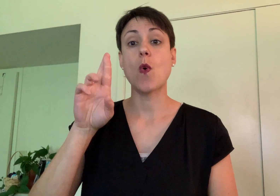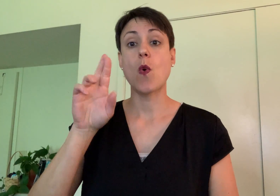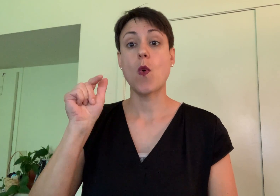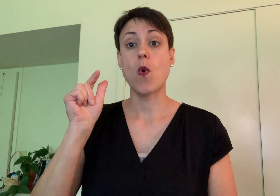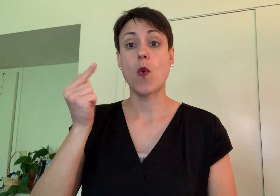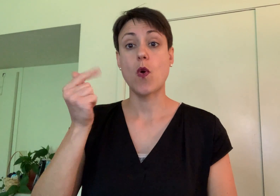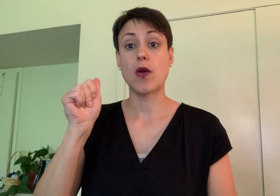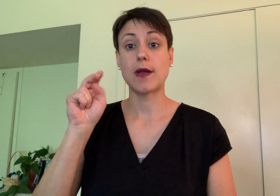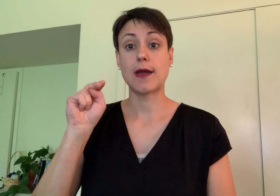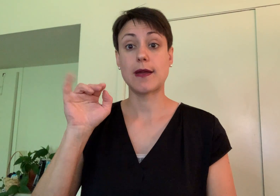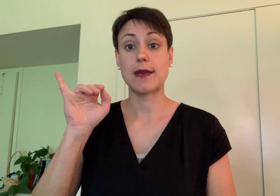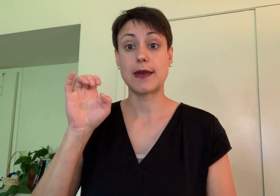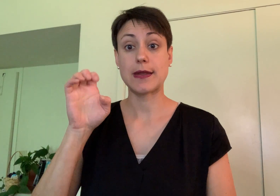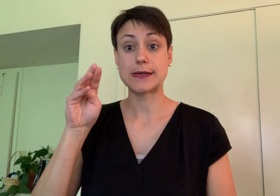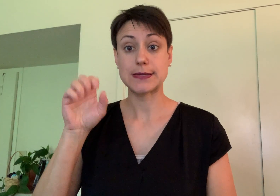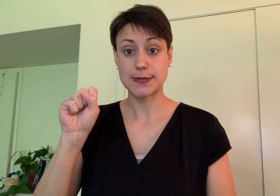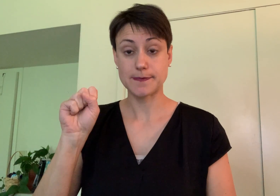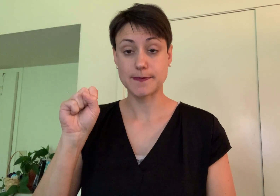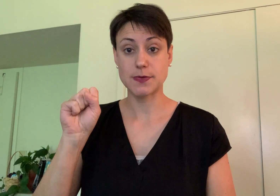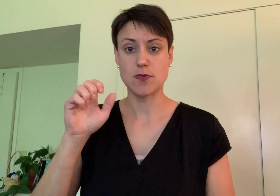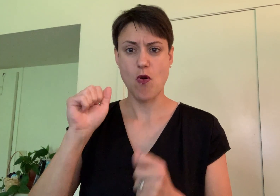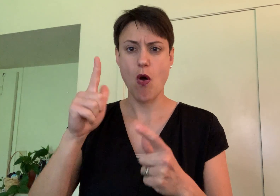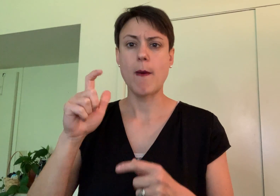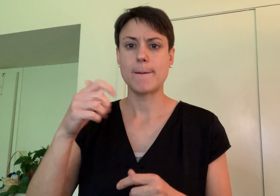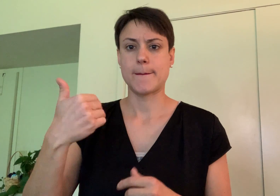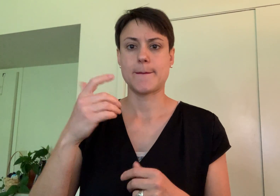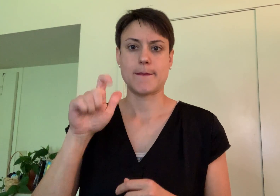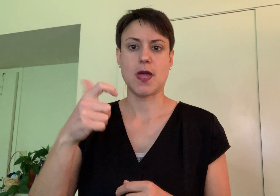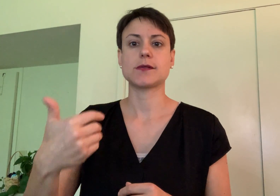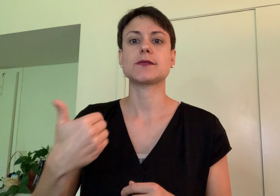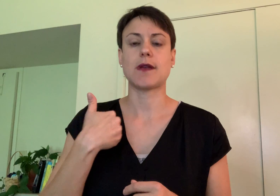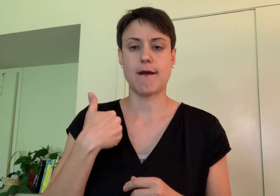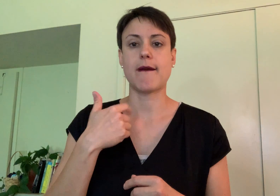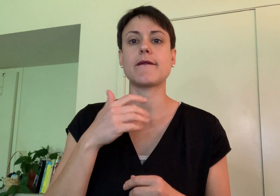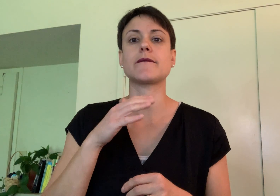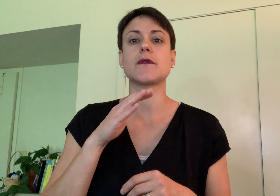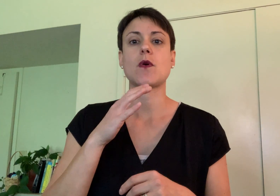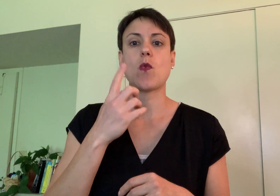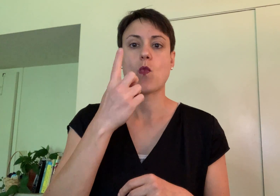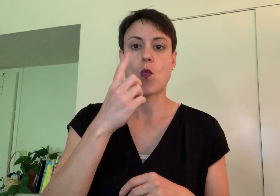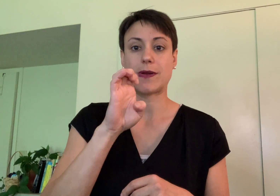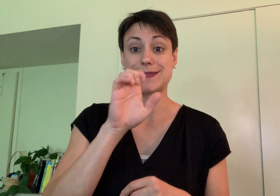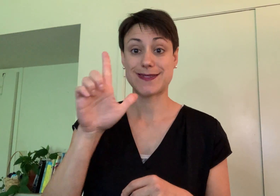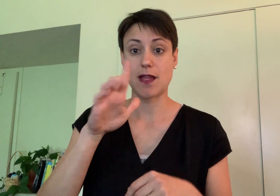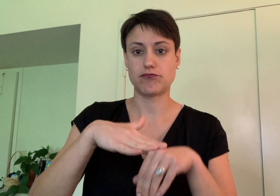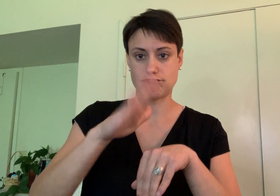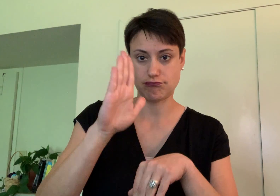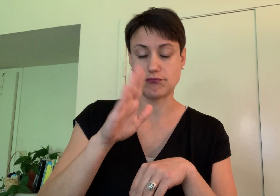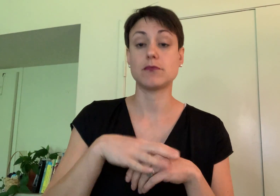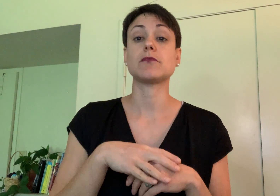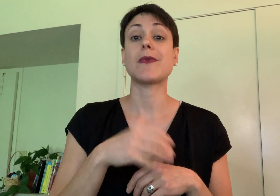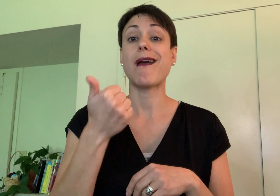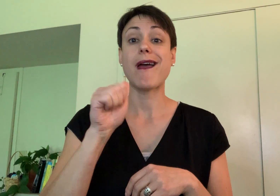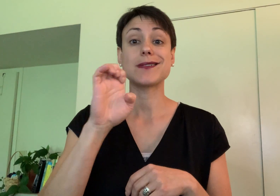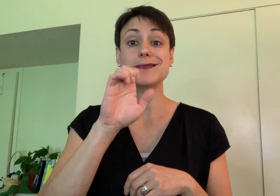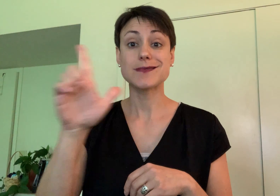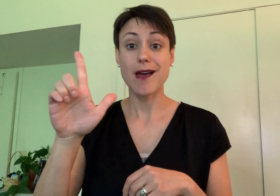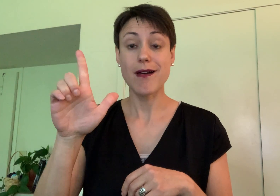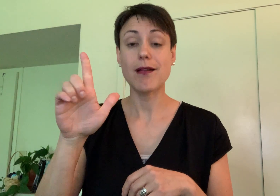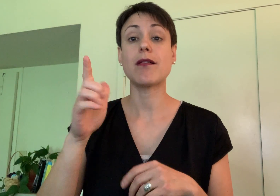cell, and that all cells came from pre-existing cells. So the implication for this is that every